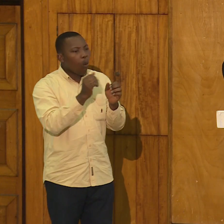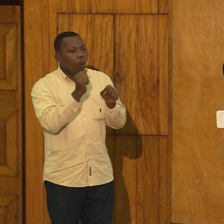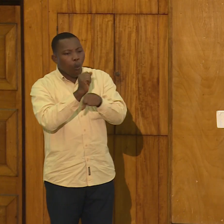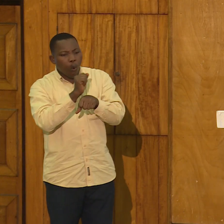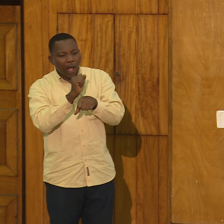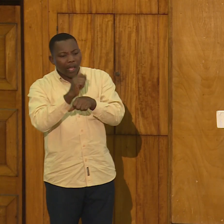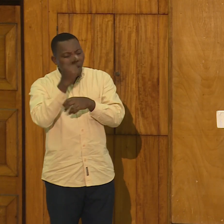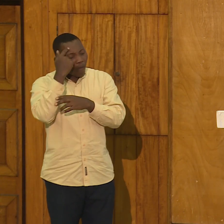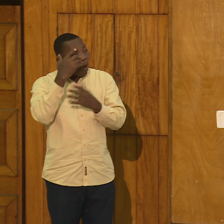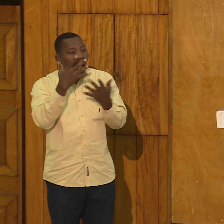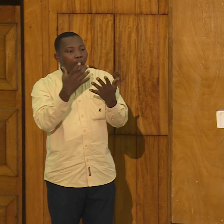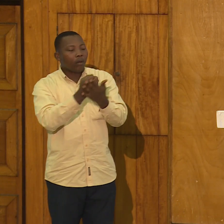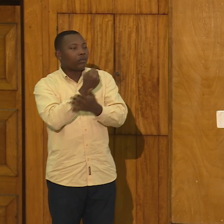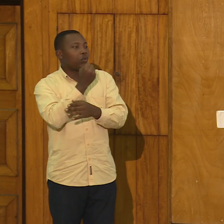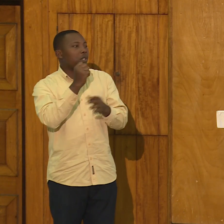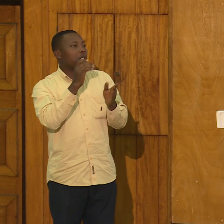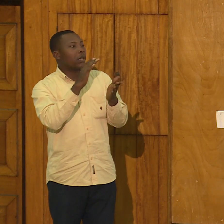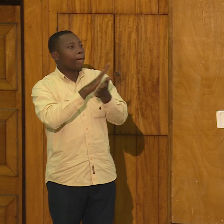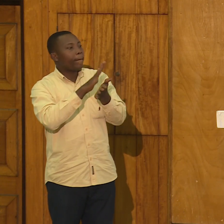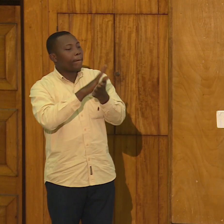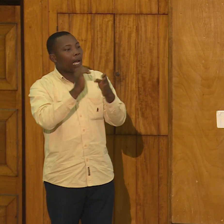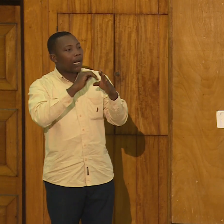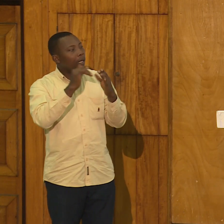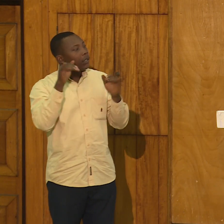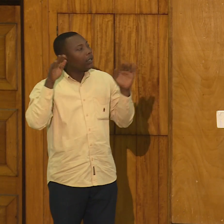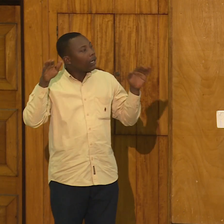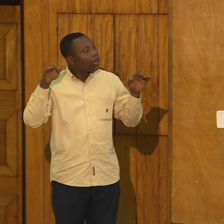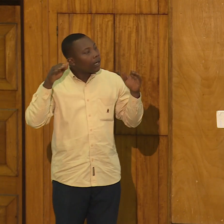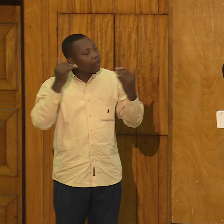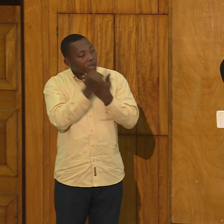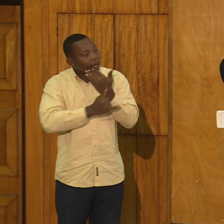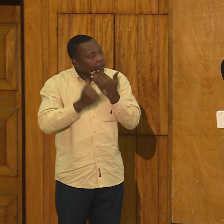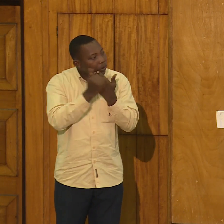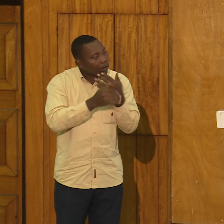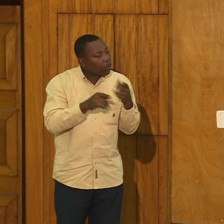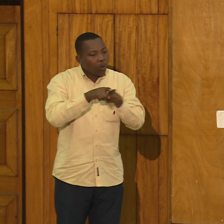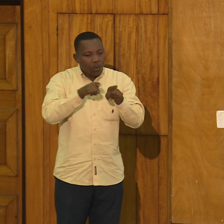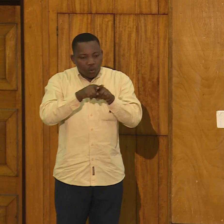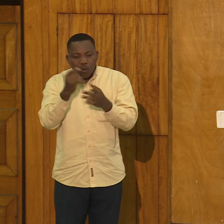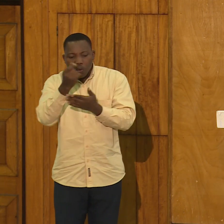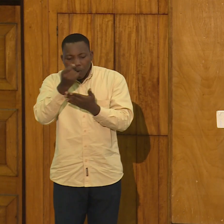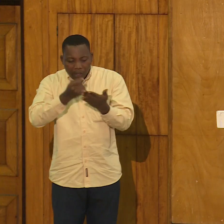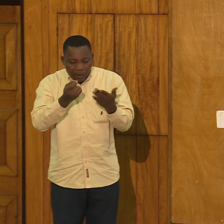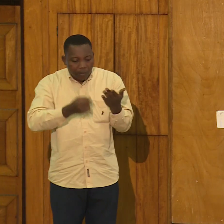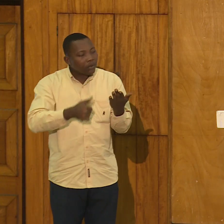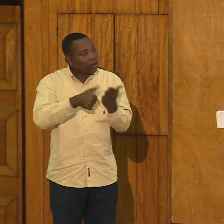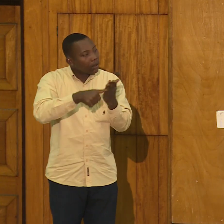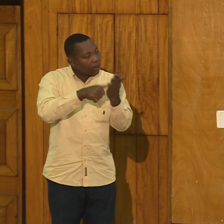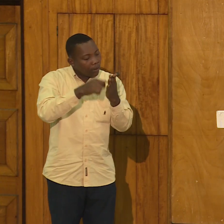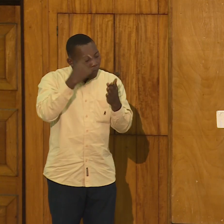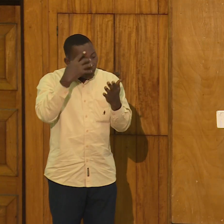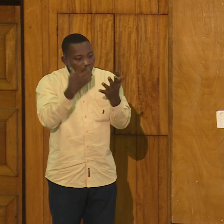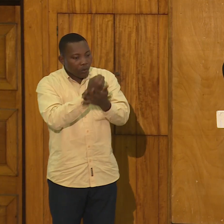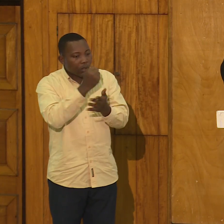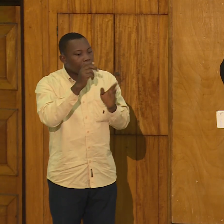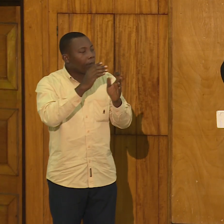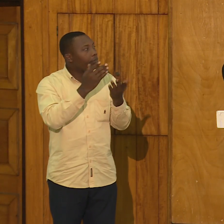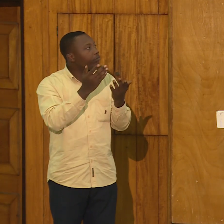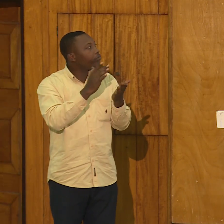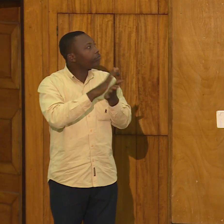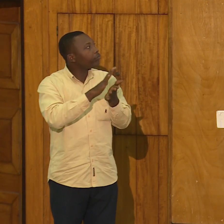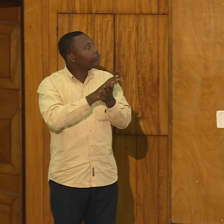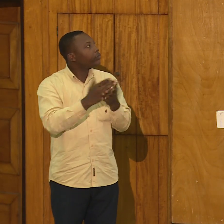our newspapers in the country, also writing articles for the newspaper. Some of the